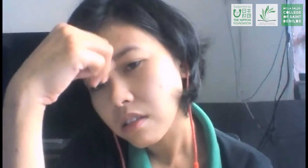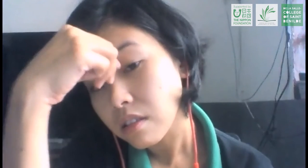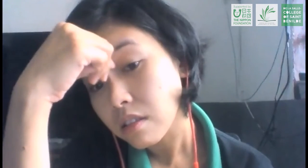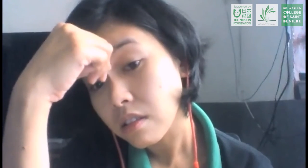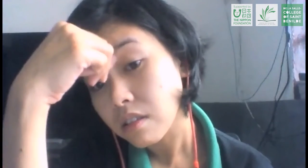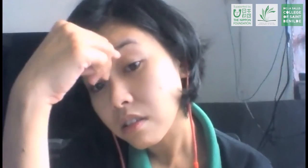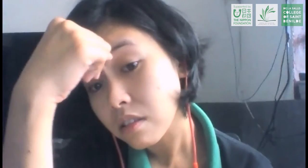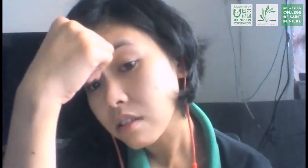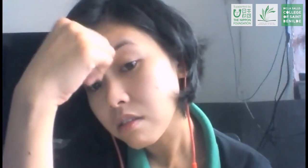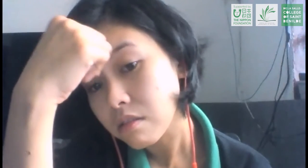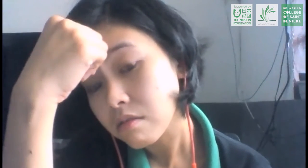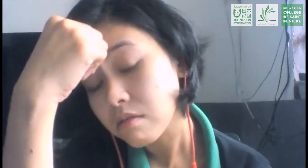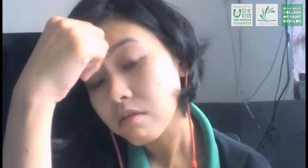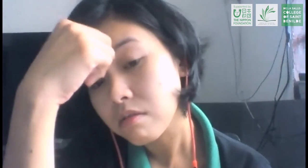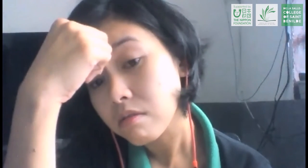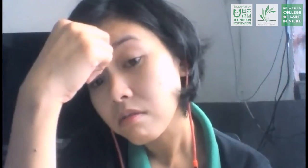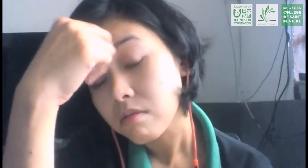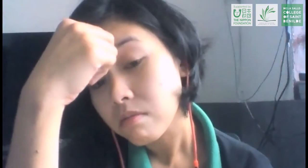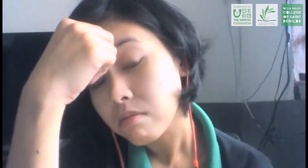How much? How much?